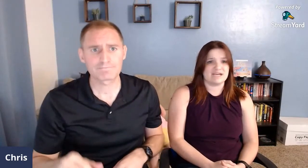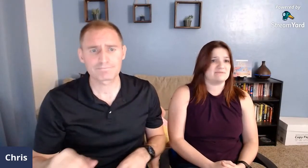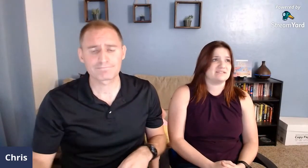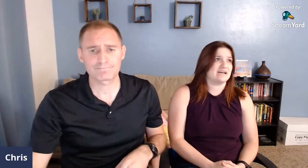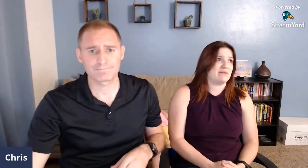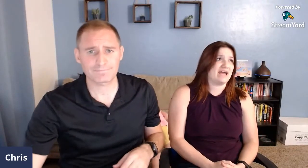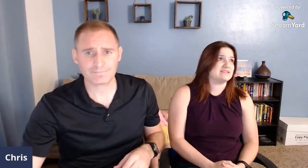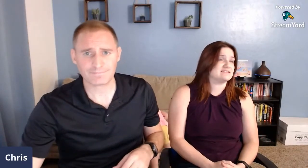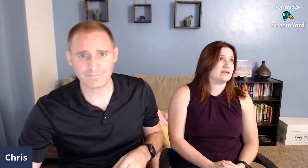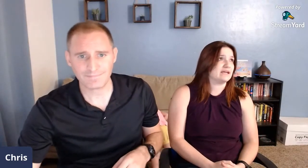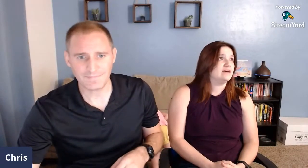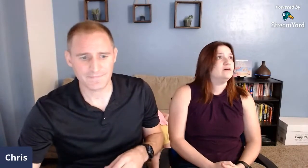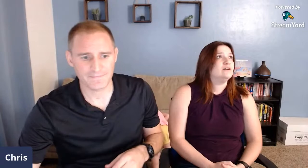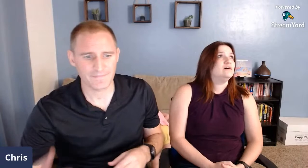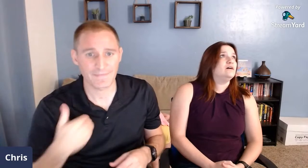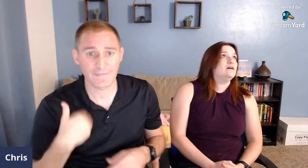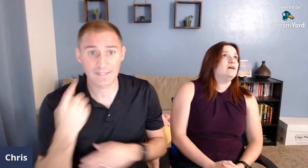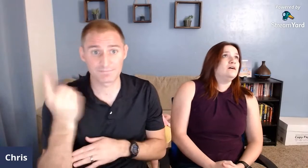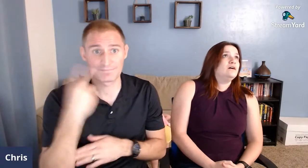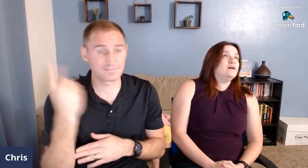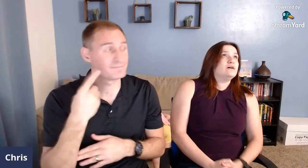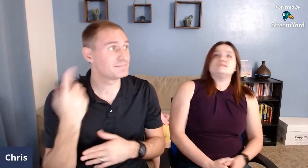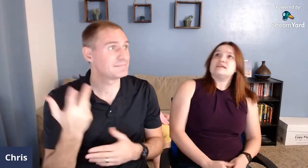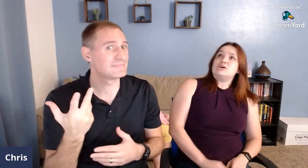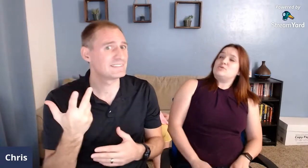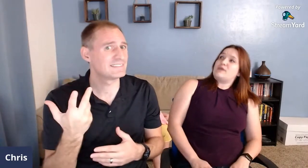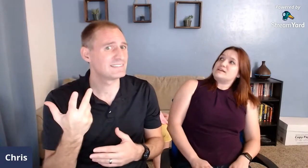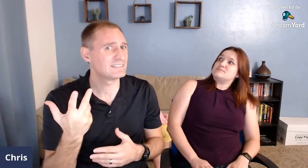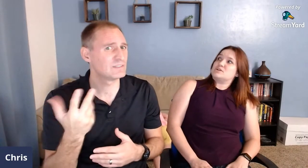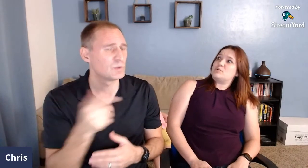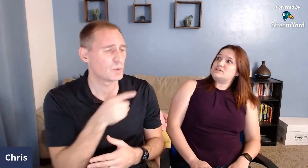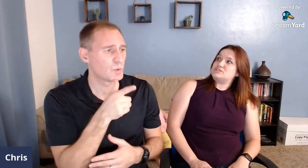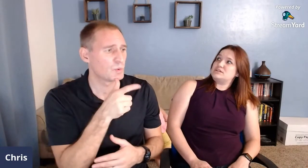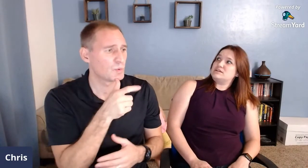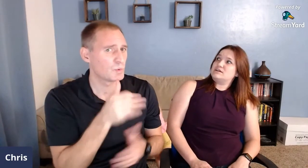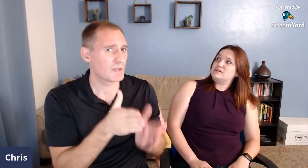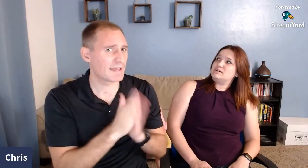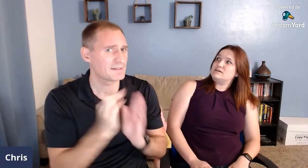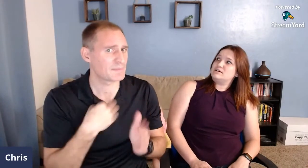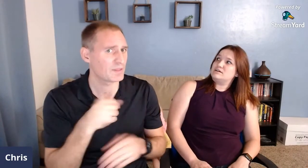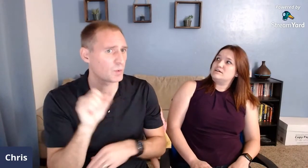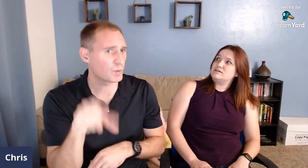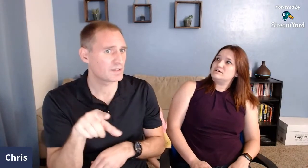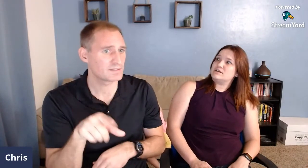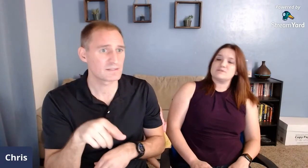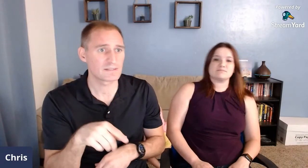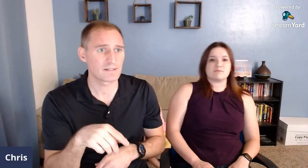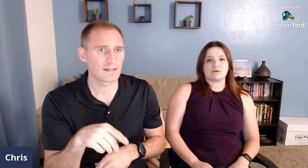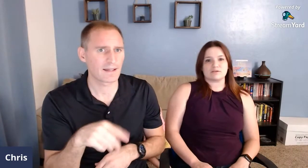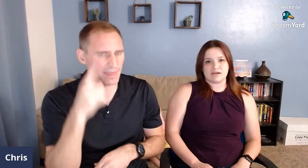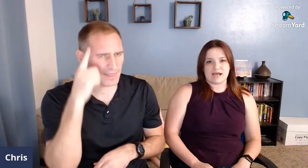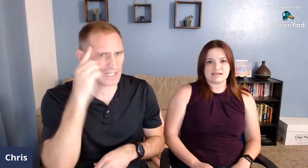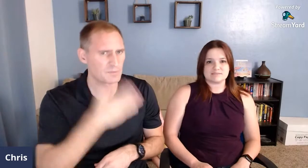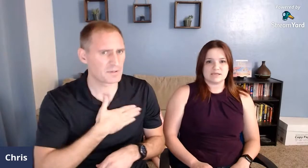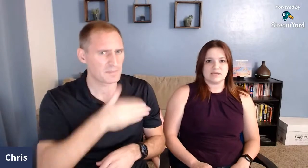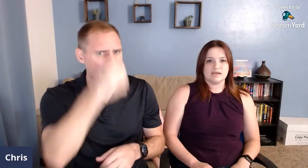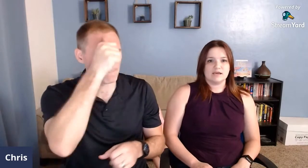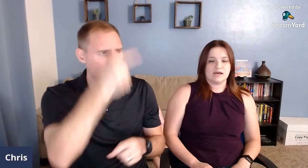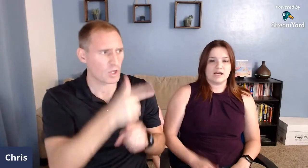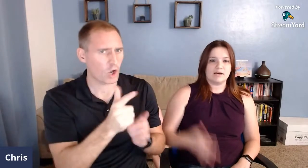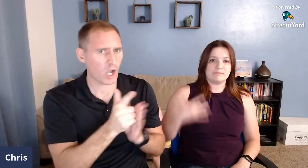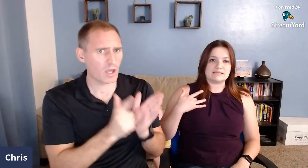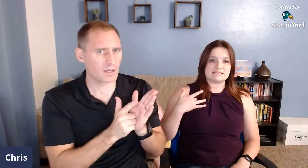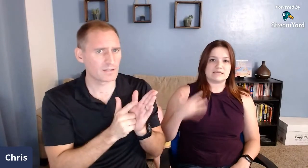happens from time to time. I had somebody. Let's see, who asked me the question? I think it was my brother-in-law asked